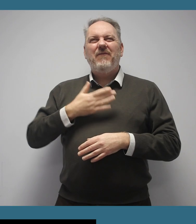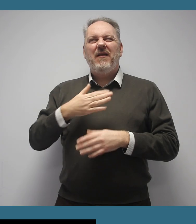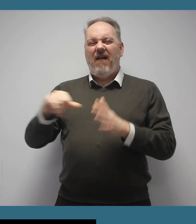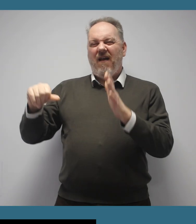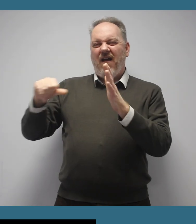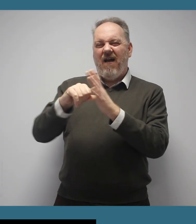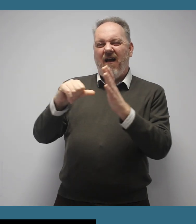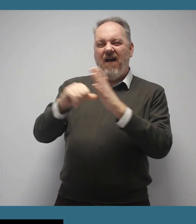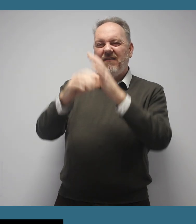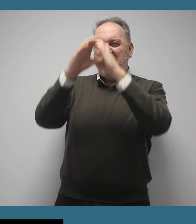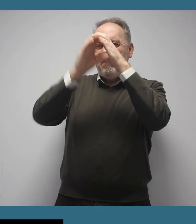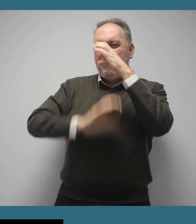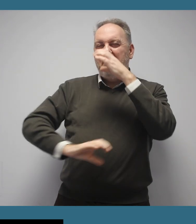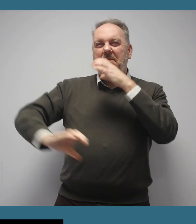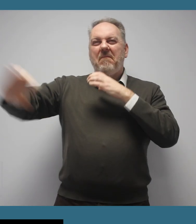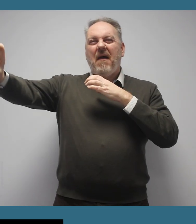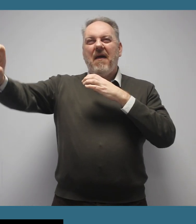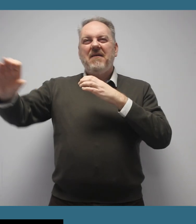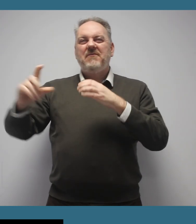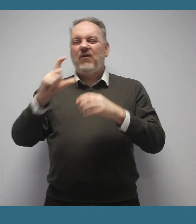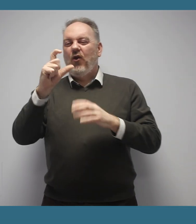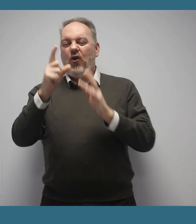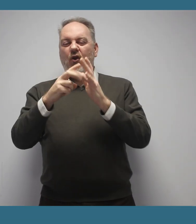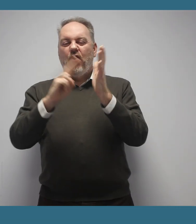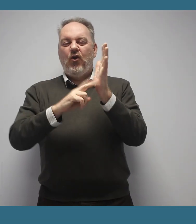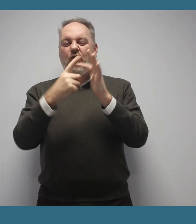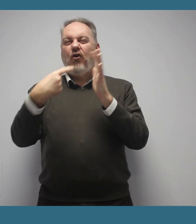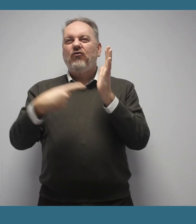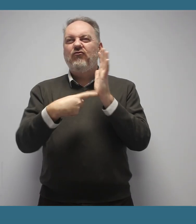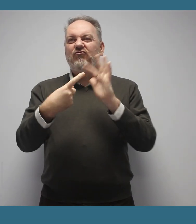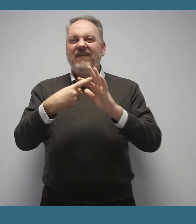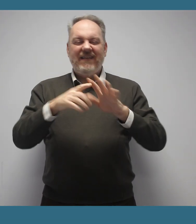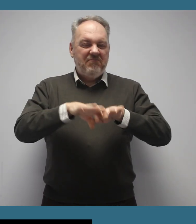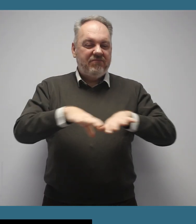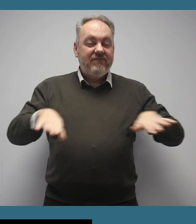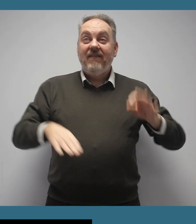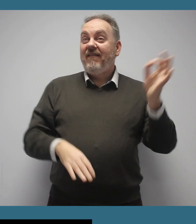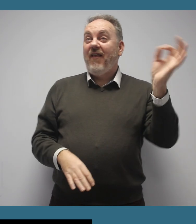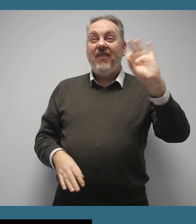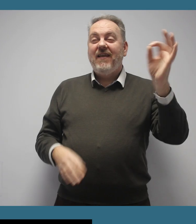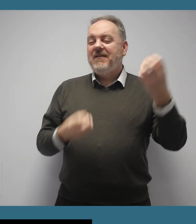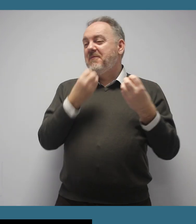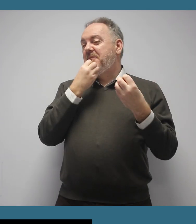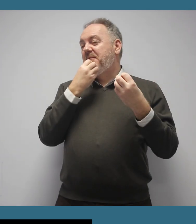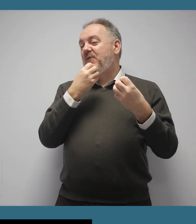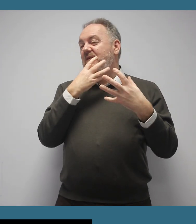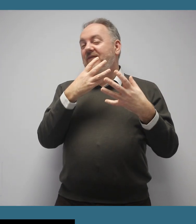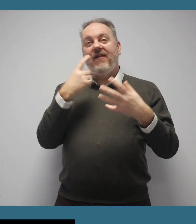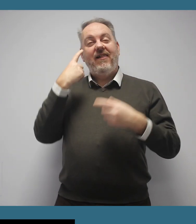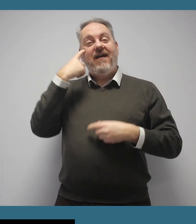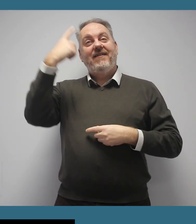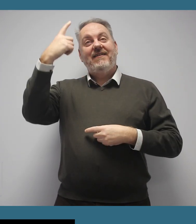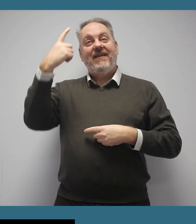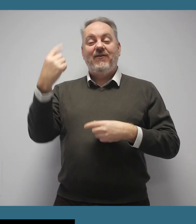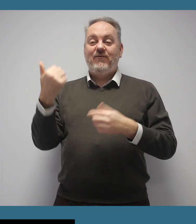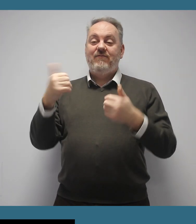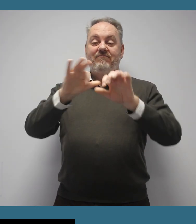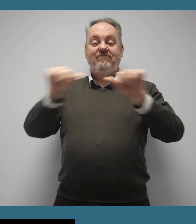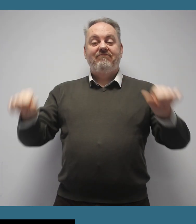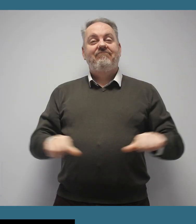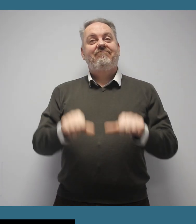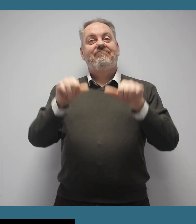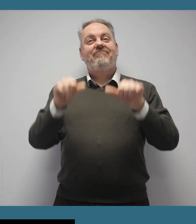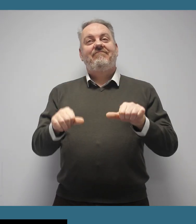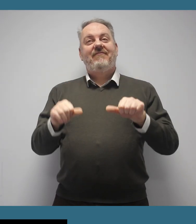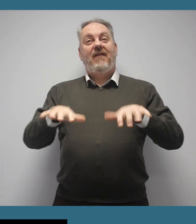or big pipes and stuff taking the water away. Yeah. So what sort of barriers, apart from